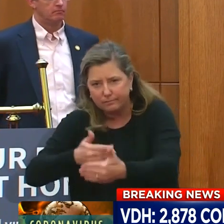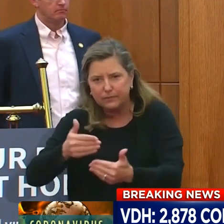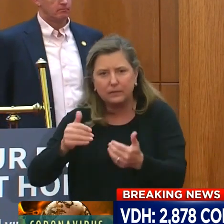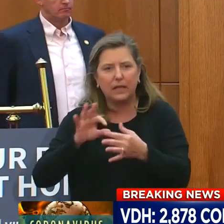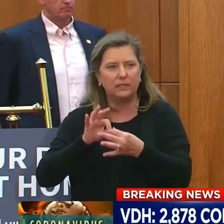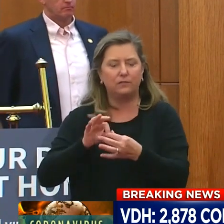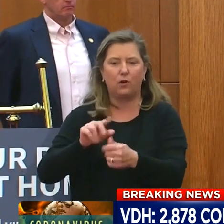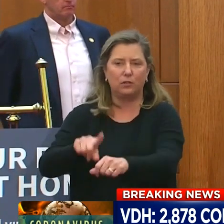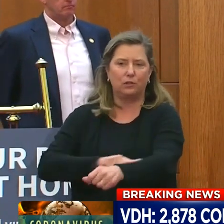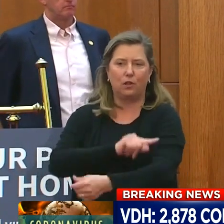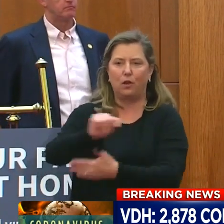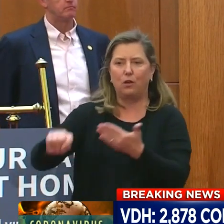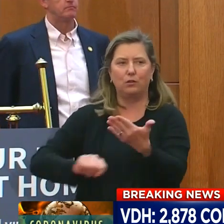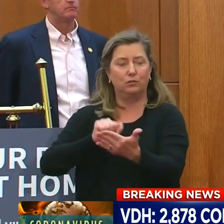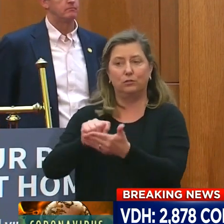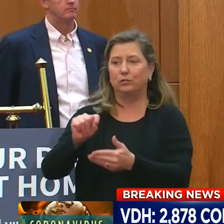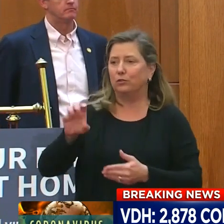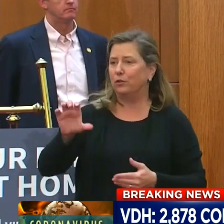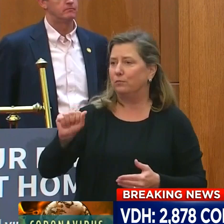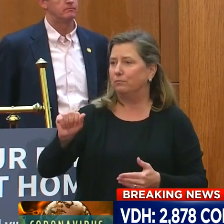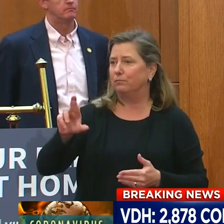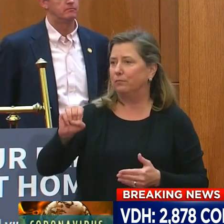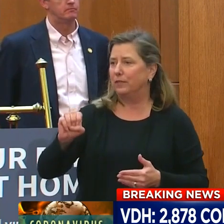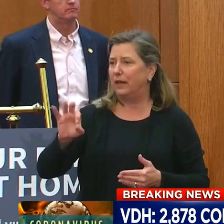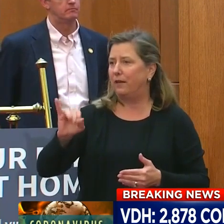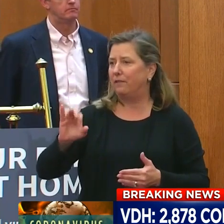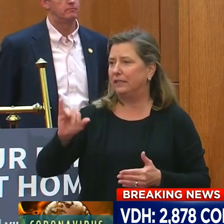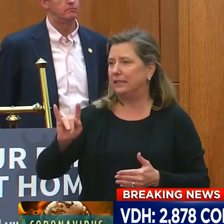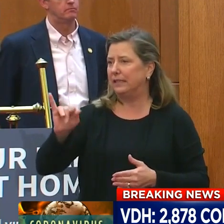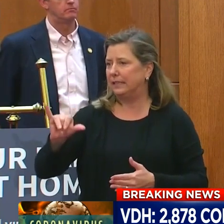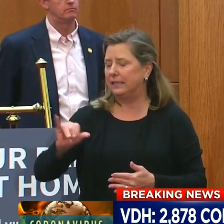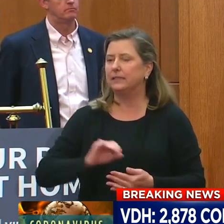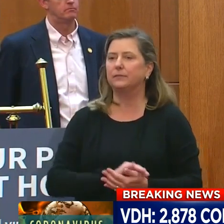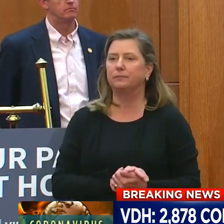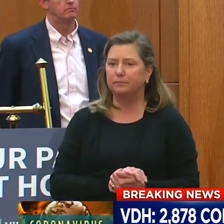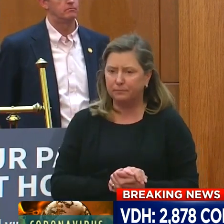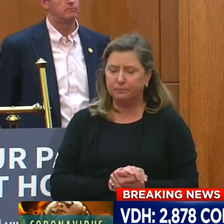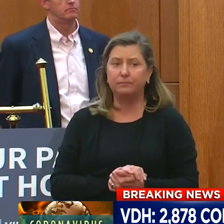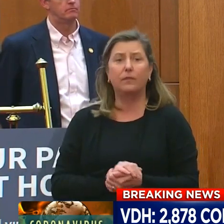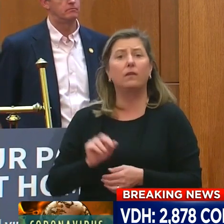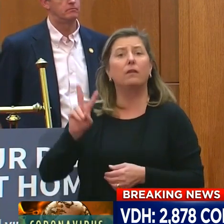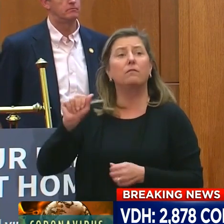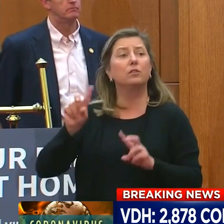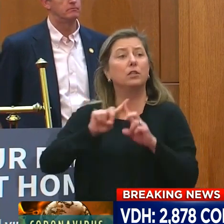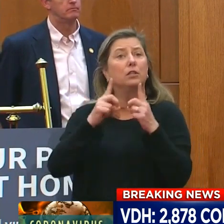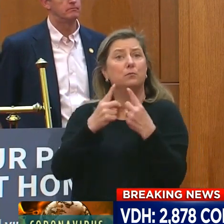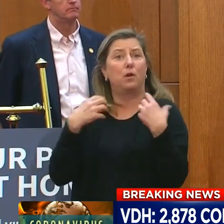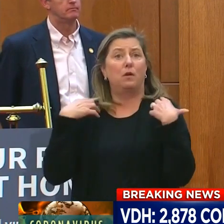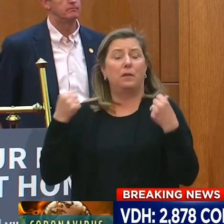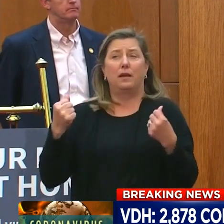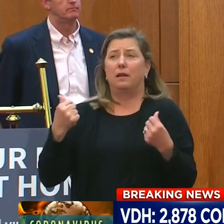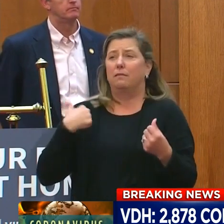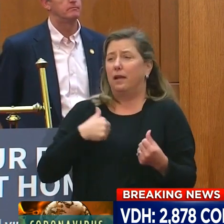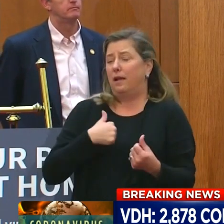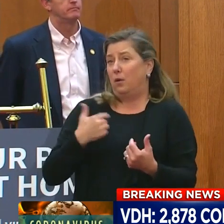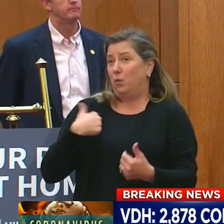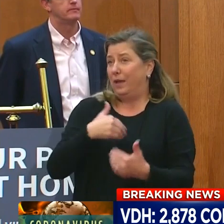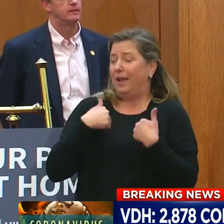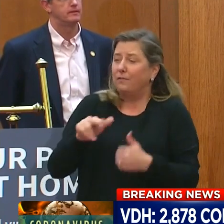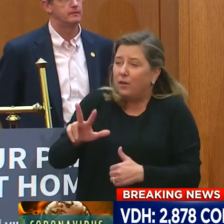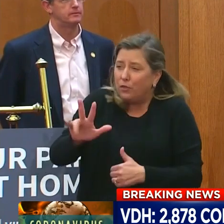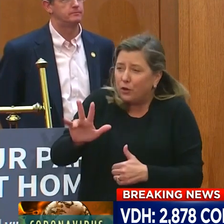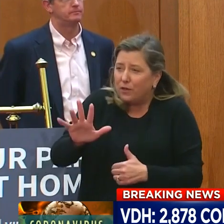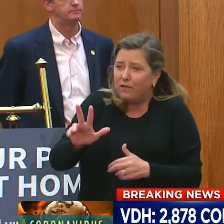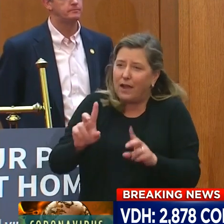respect to long-term care facilities? The Virginia Department of Health has 35 districts across